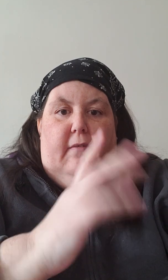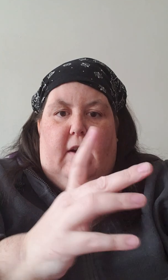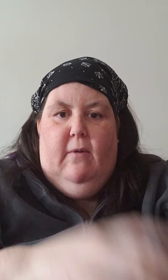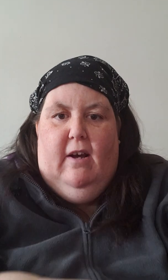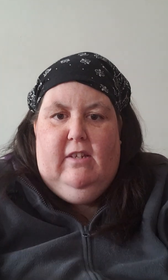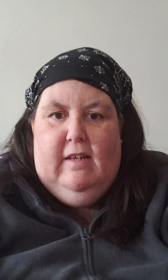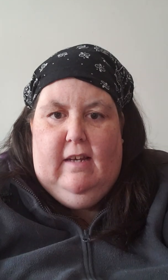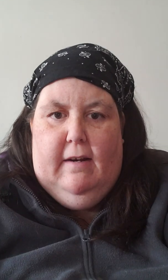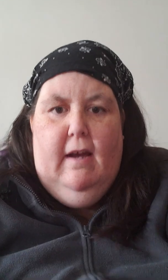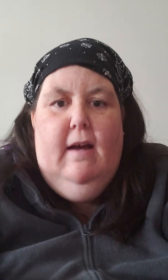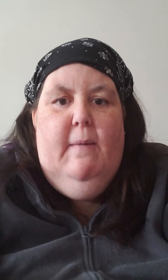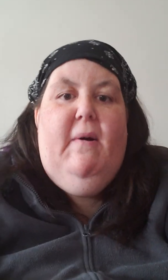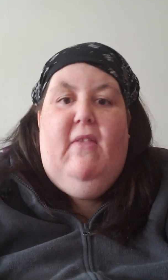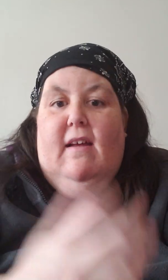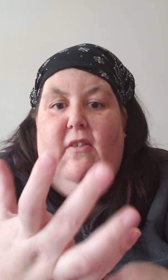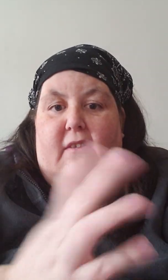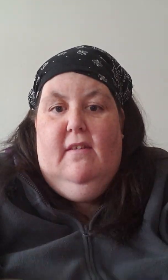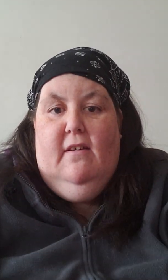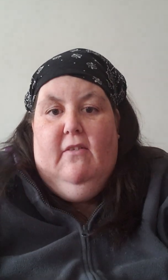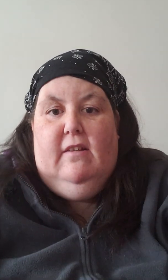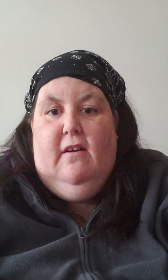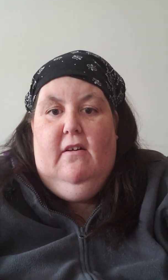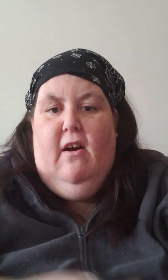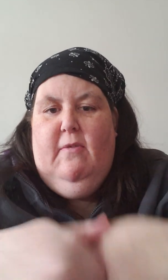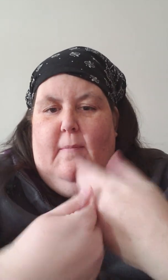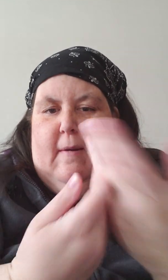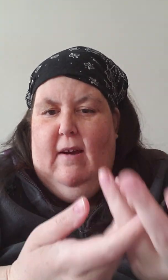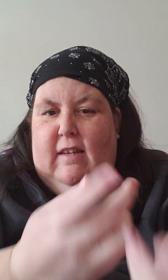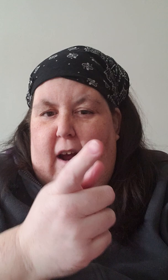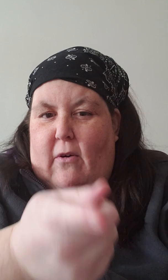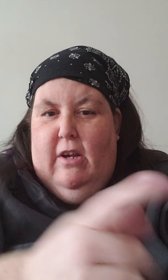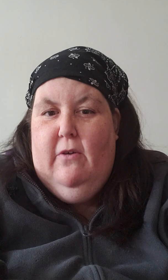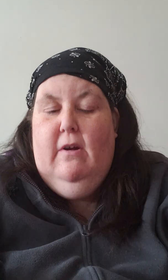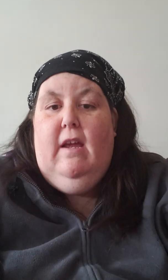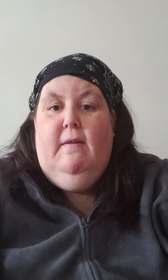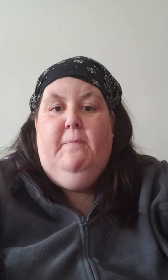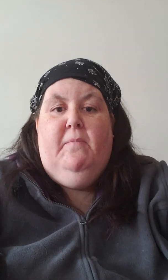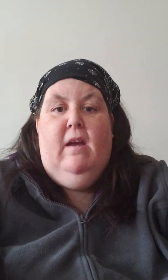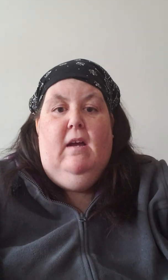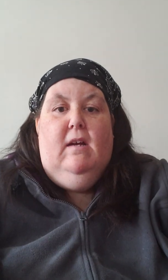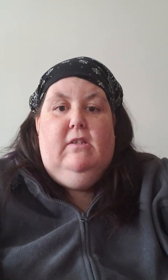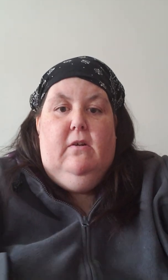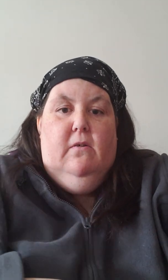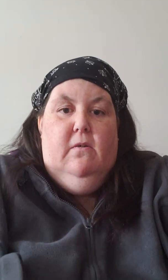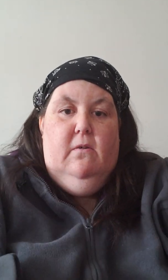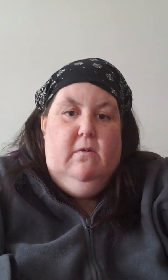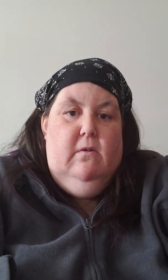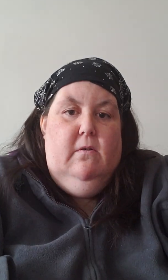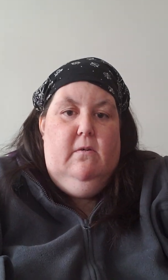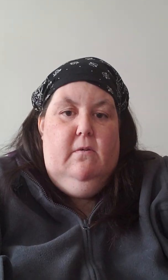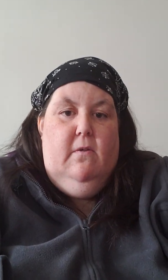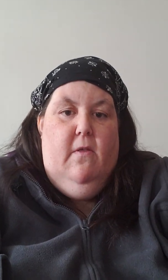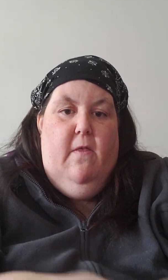forget what else I said, but that's all. Oh, I think maybe I said, how are you again? So